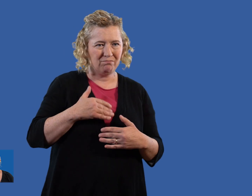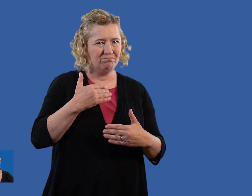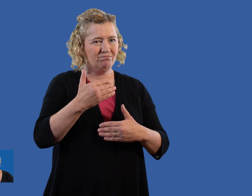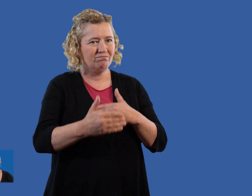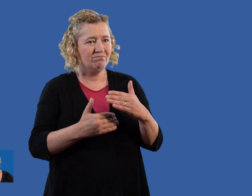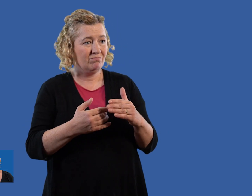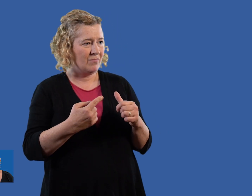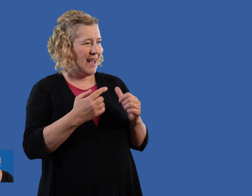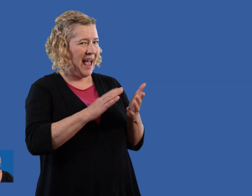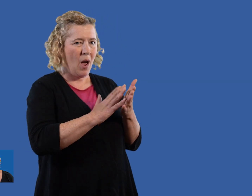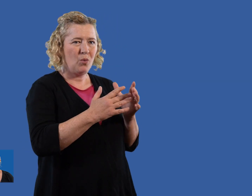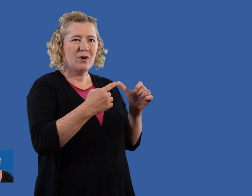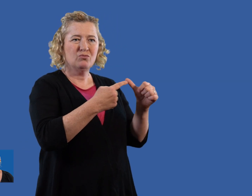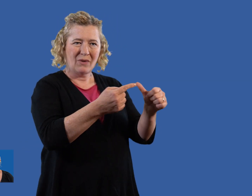reactions.